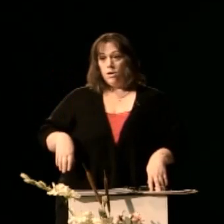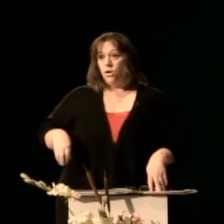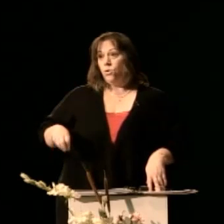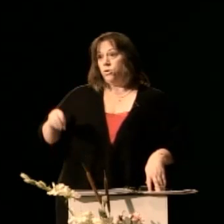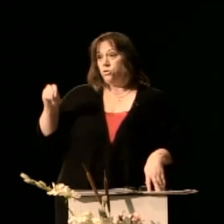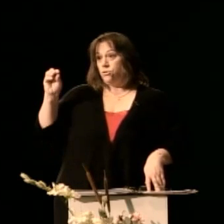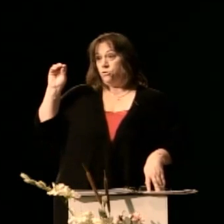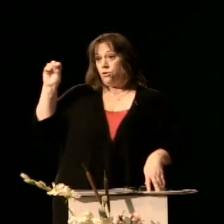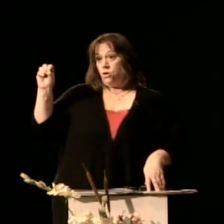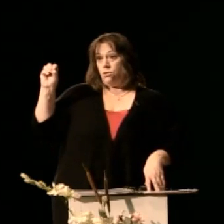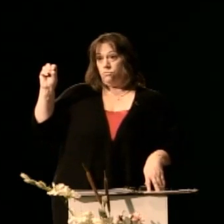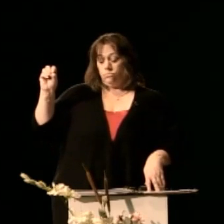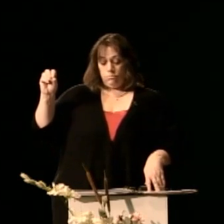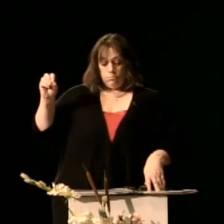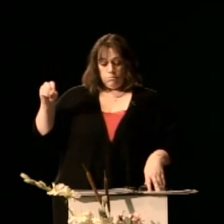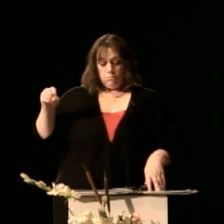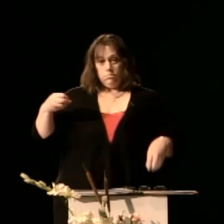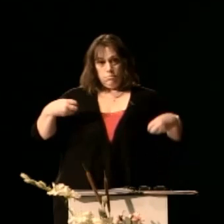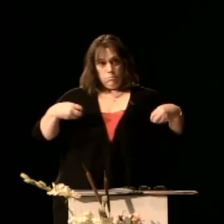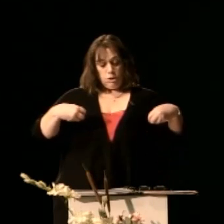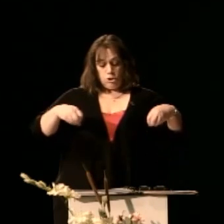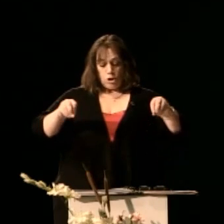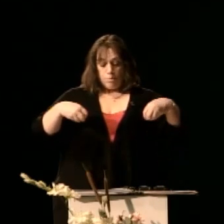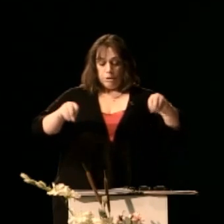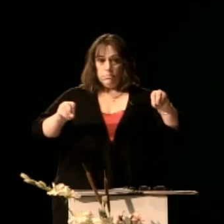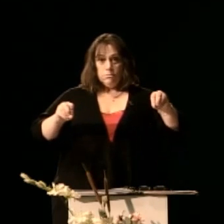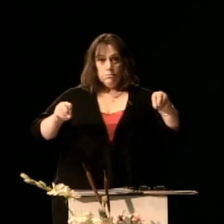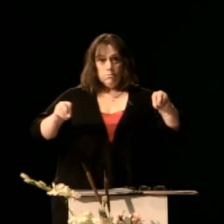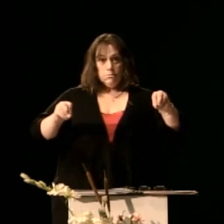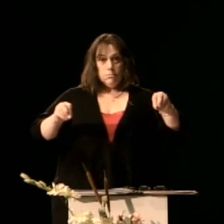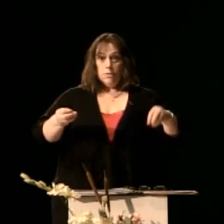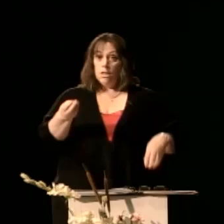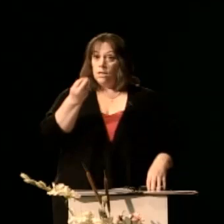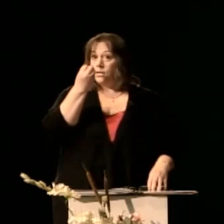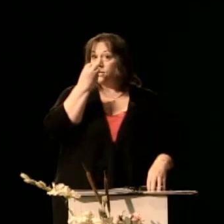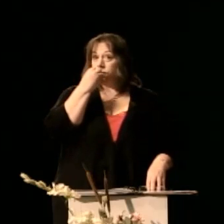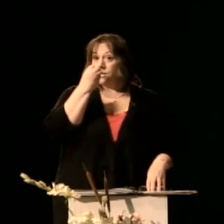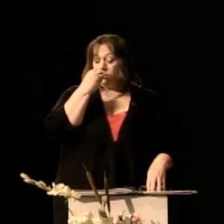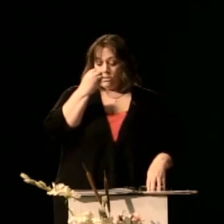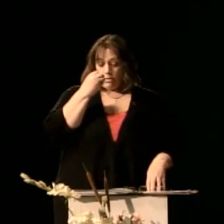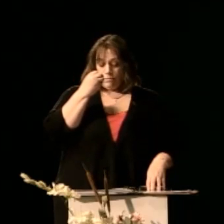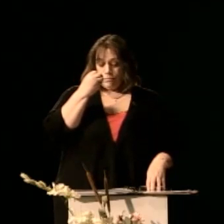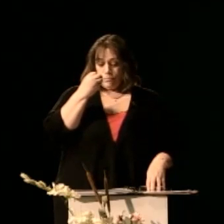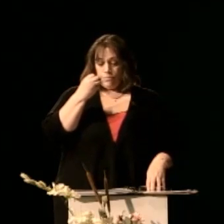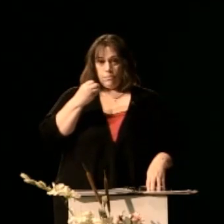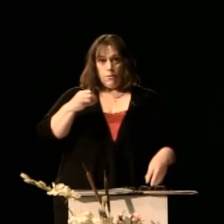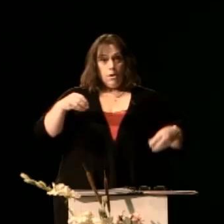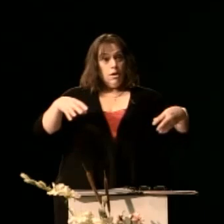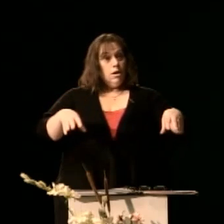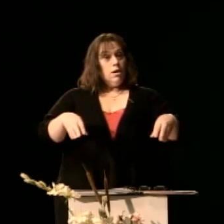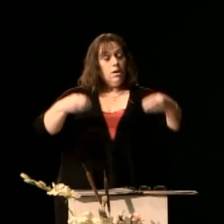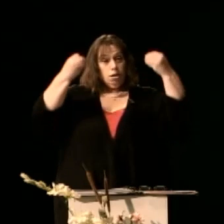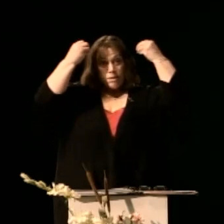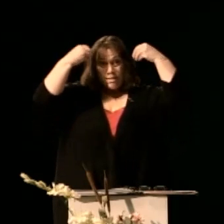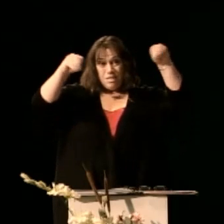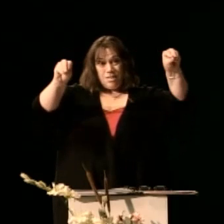When you do your O, it's shopping. It's eat. It's teach.